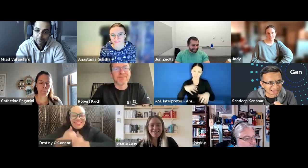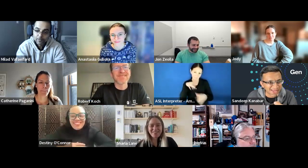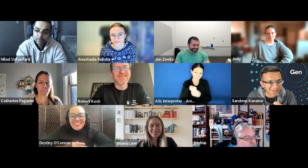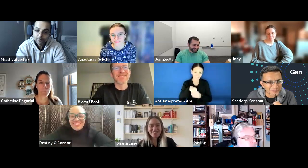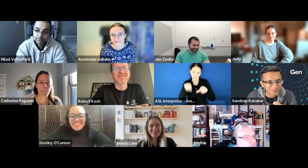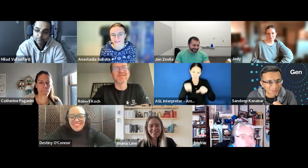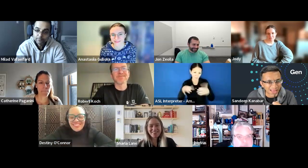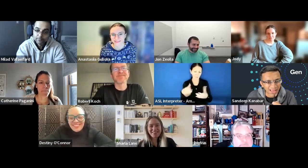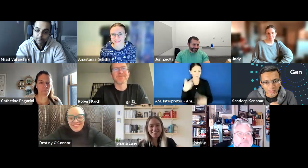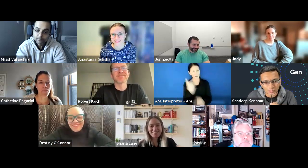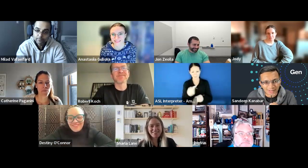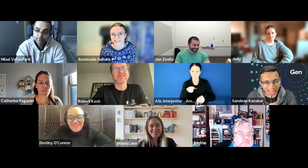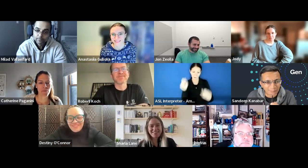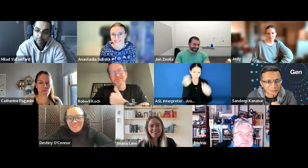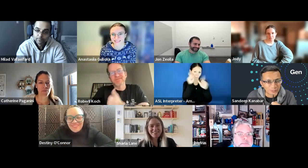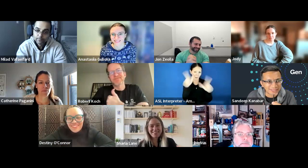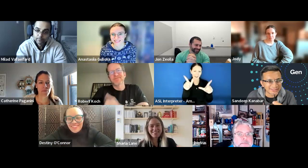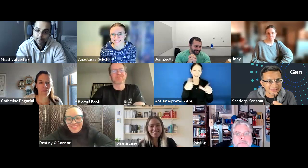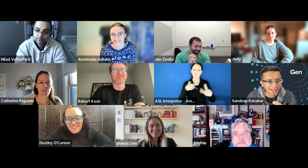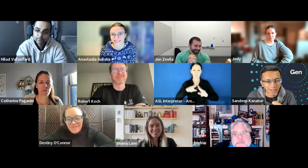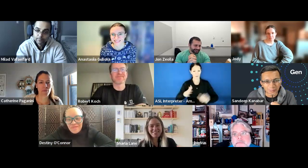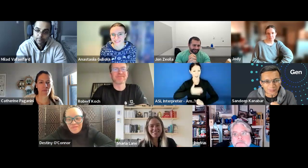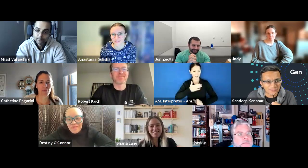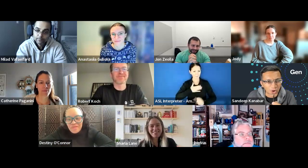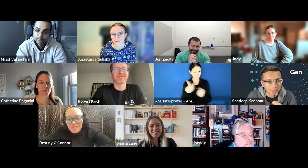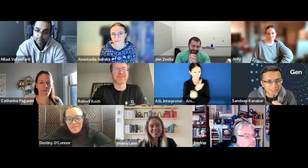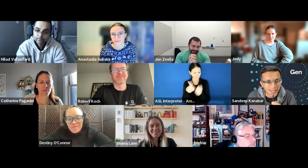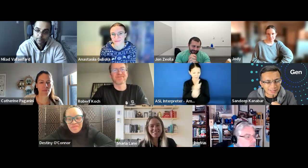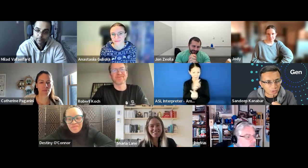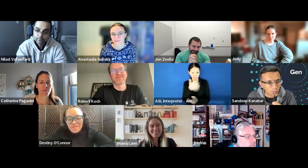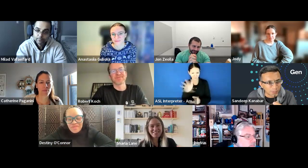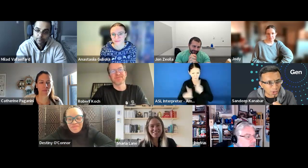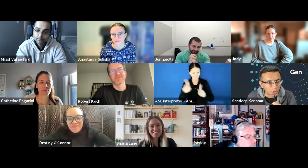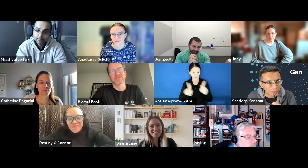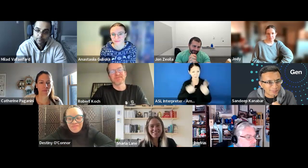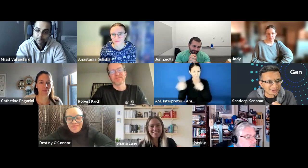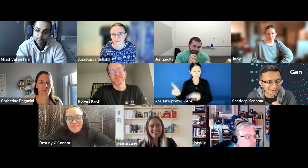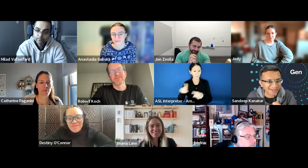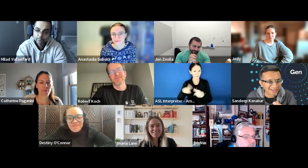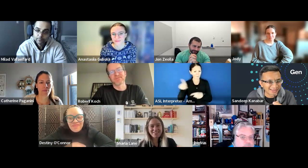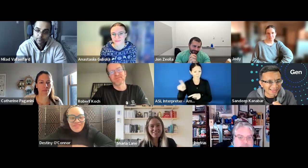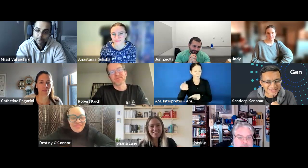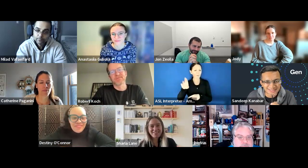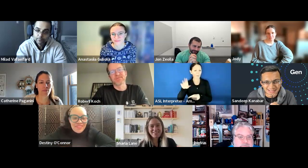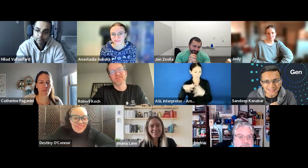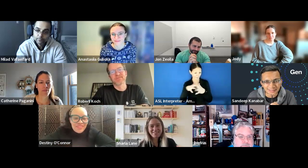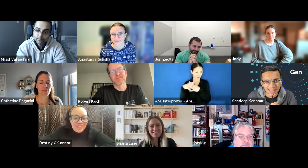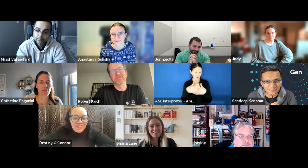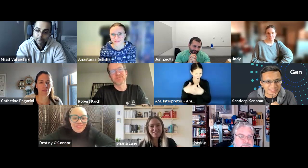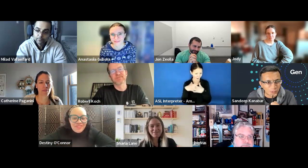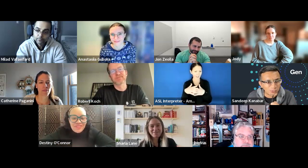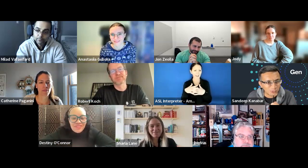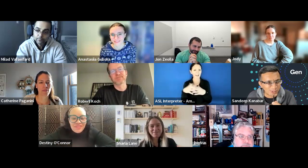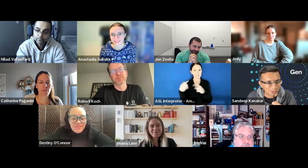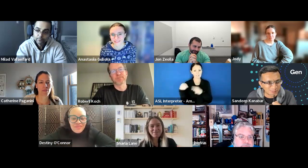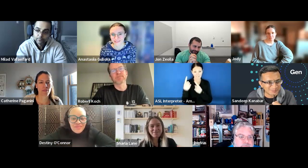me awake, and I was very happy to meet a couple of folks at the KubeCon North America, and since then I have